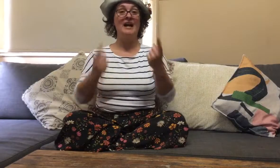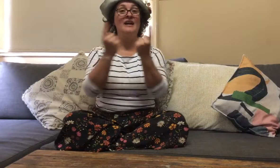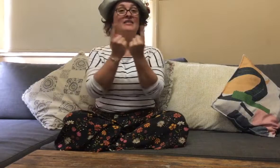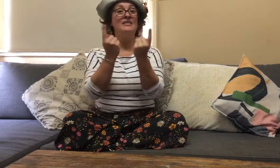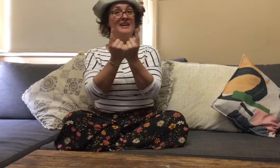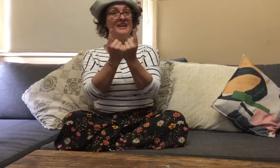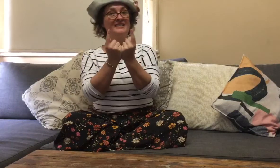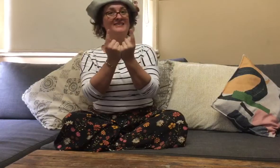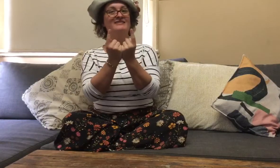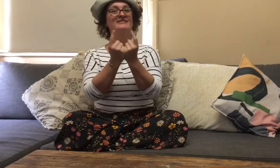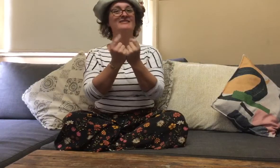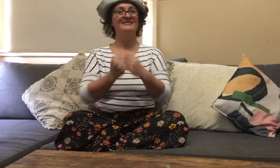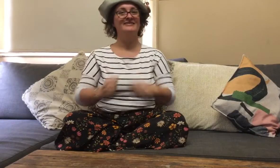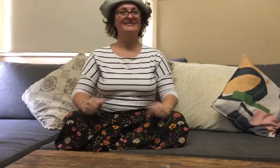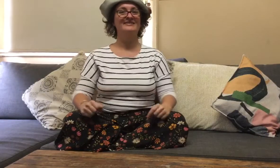about a thing,